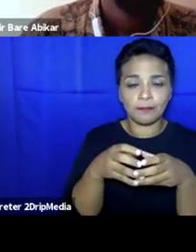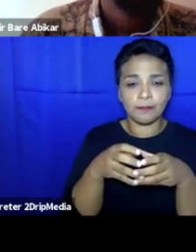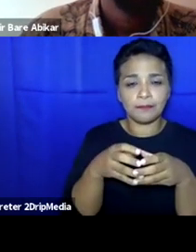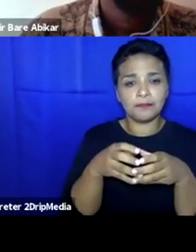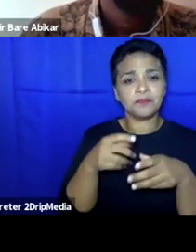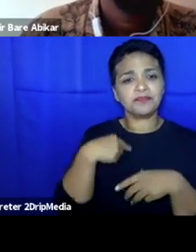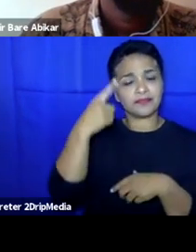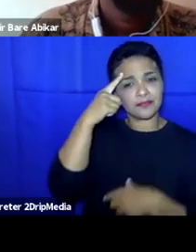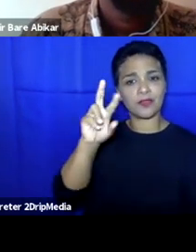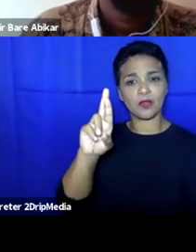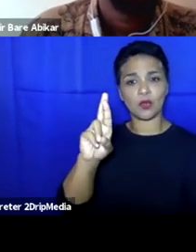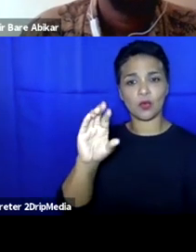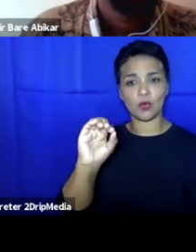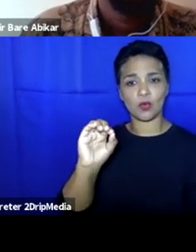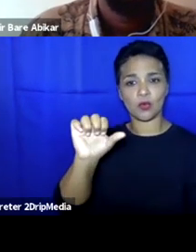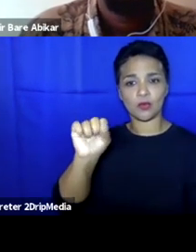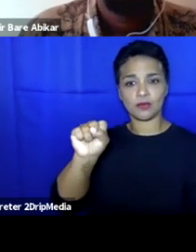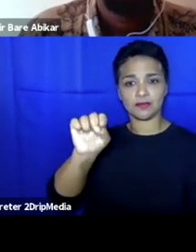the person to speak to that one first.